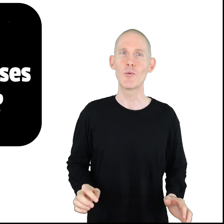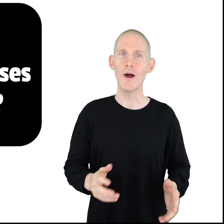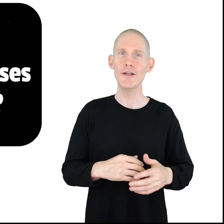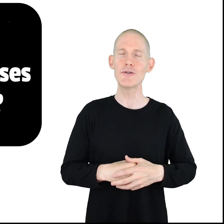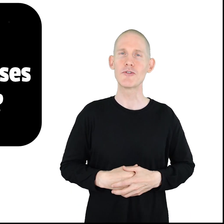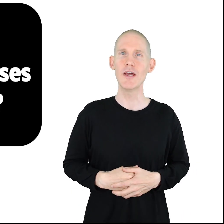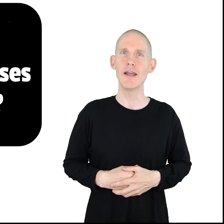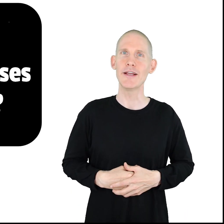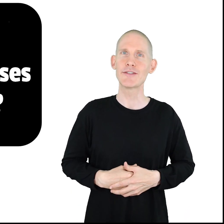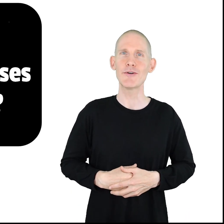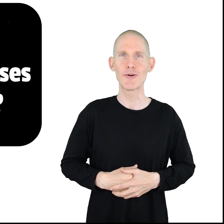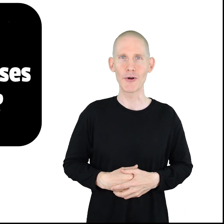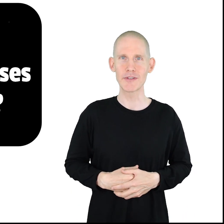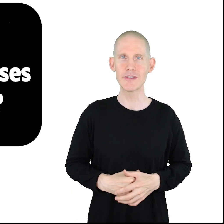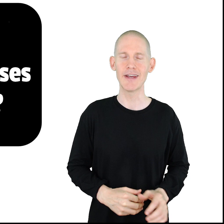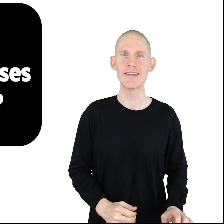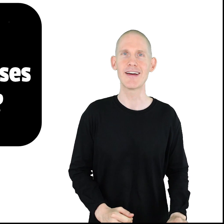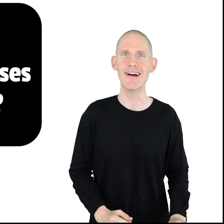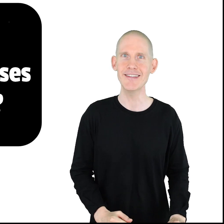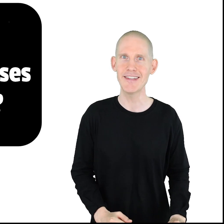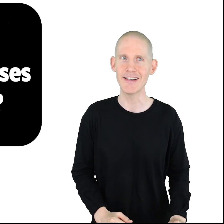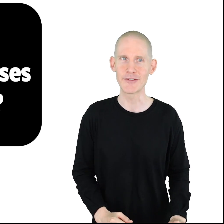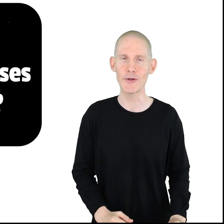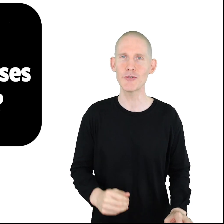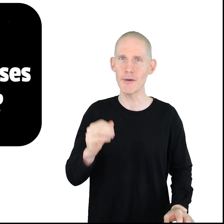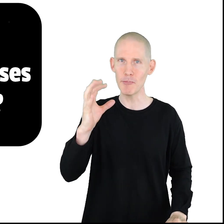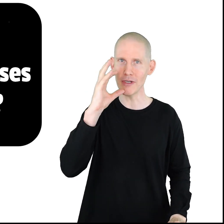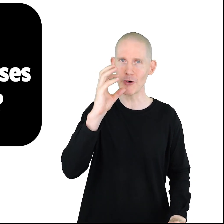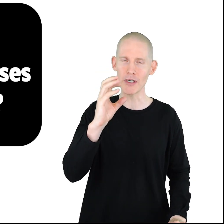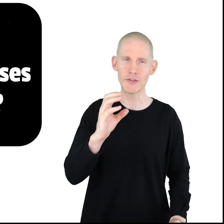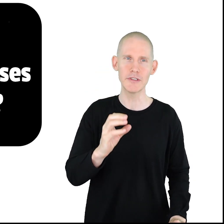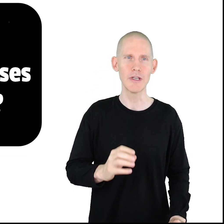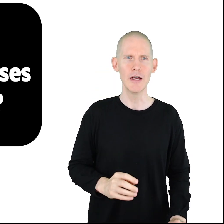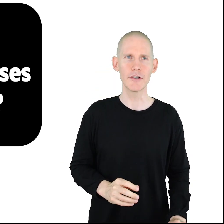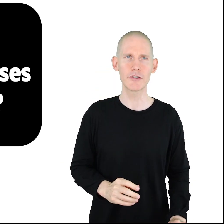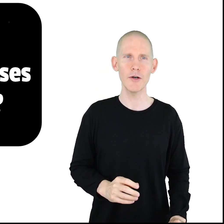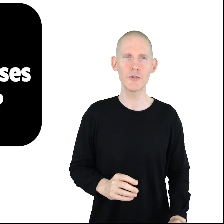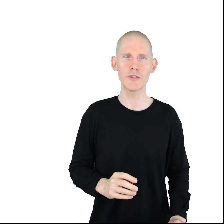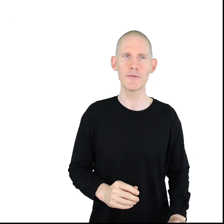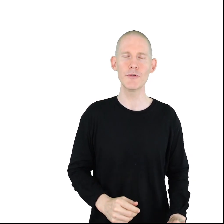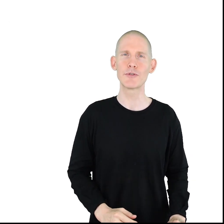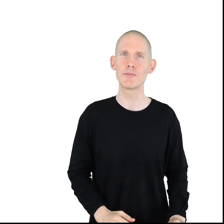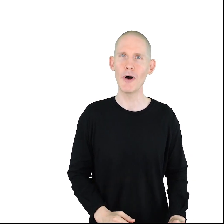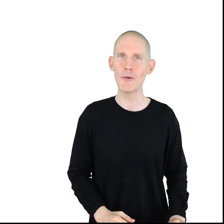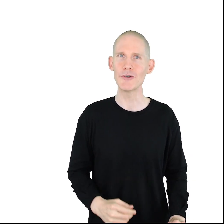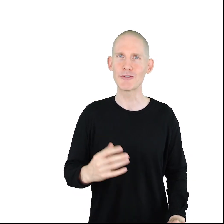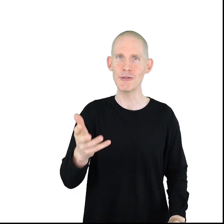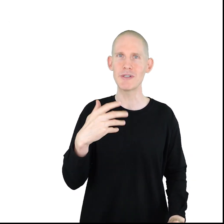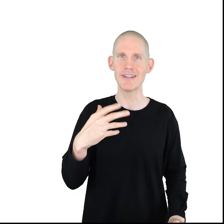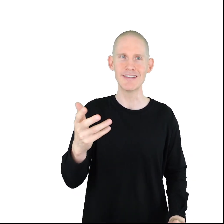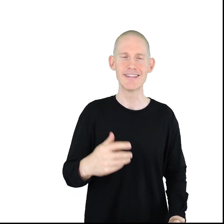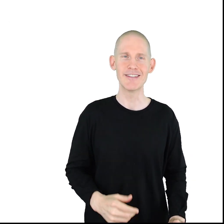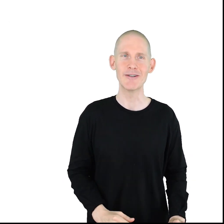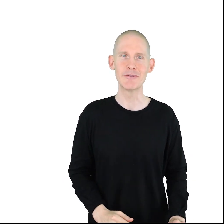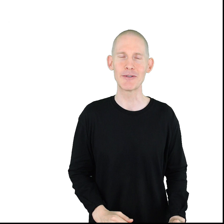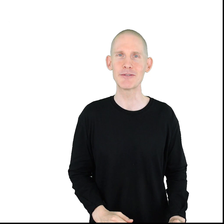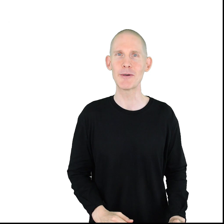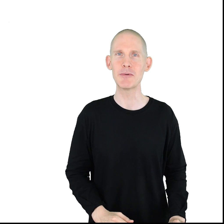why do you create ASL courses and content? So start with just a few small ones so you can, you know, learn something